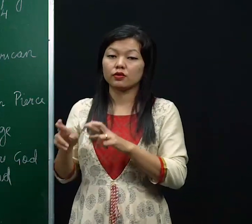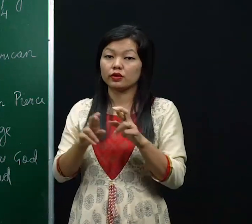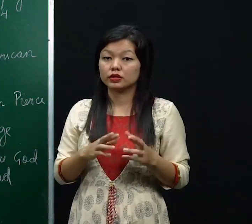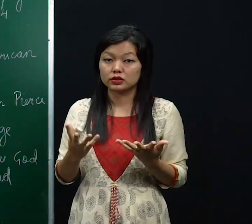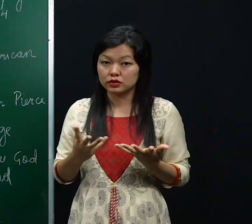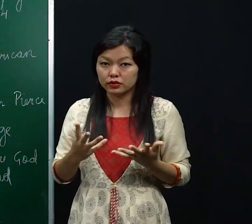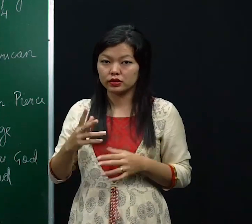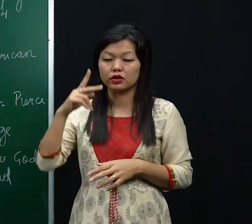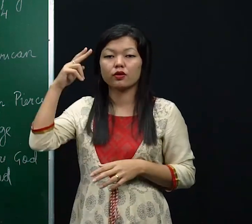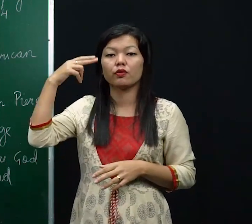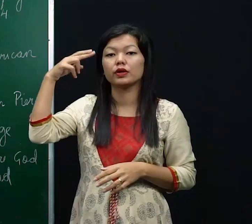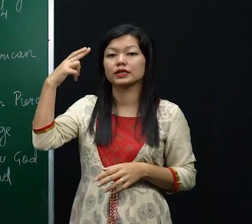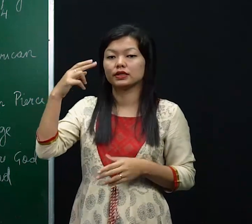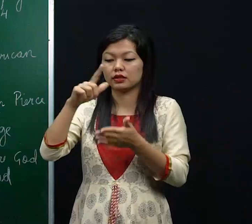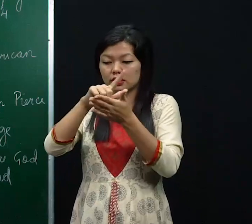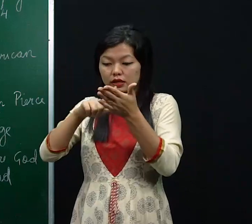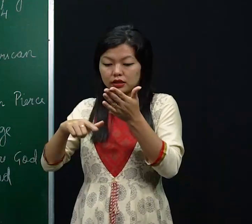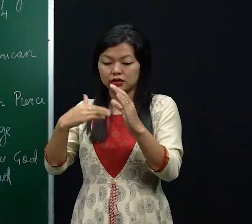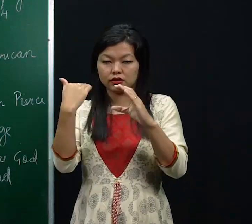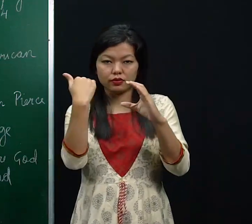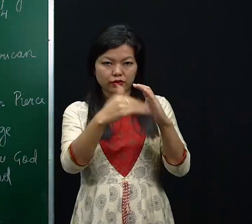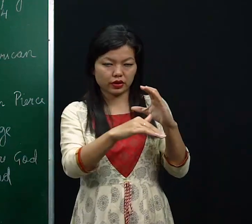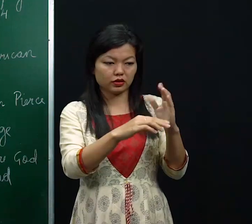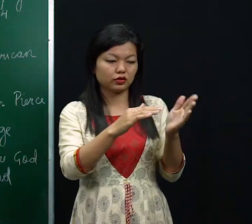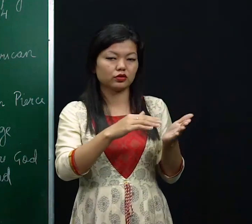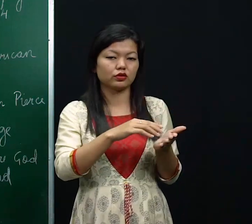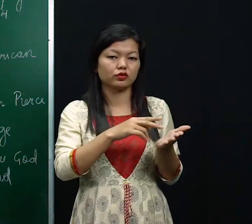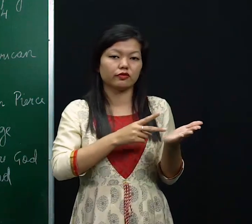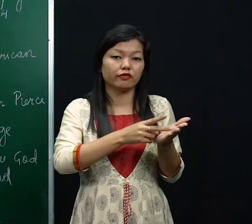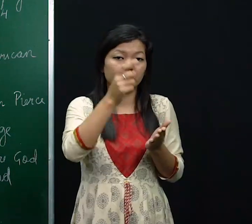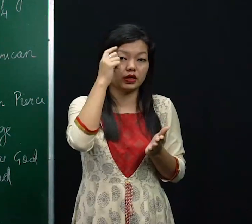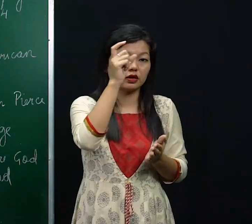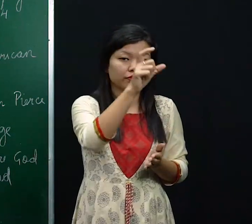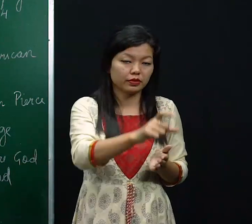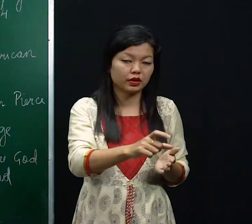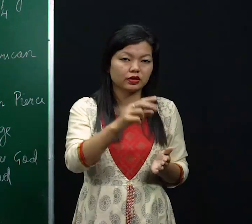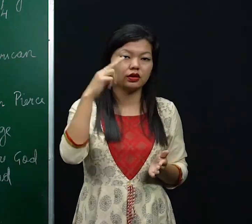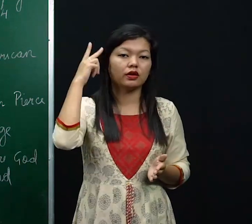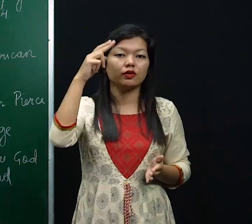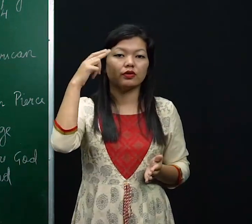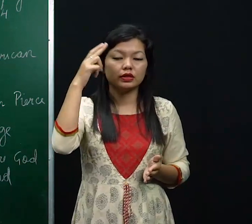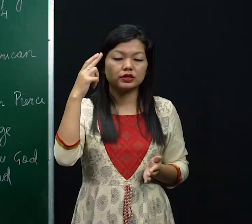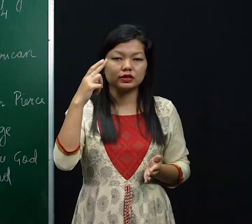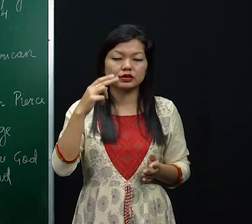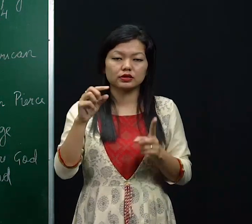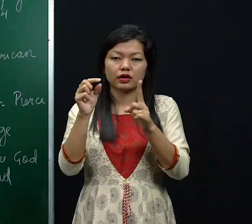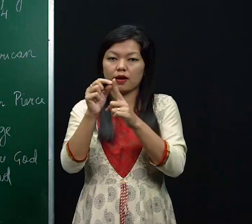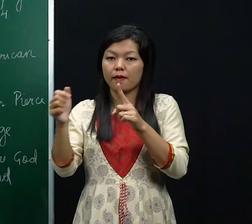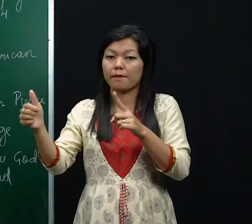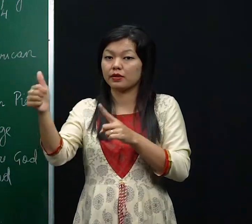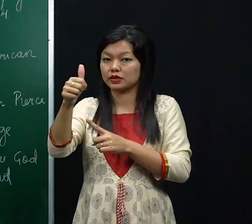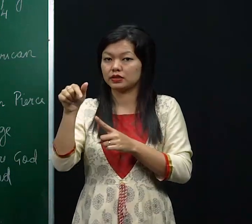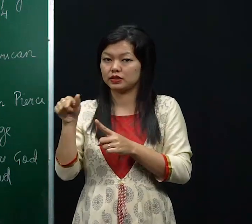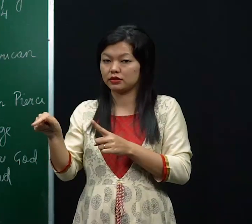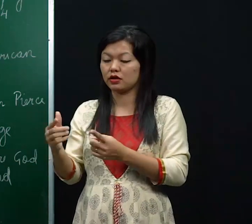You know what is taking advantage, right? And so he knew pretty well that it is with another purpose. The letter was given in